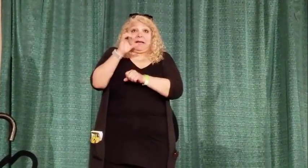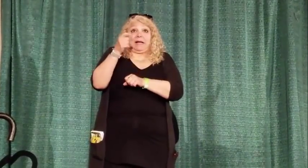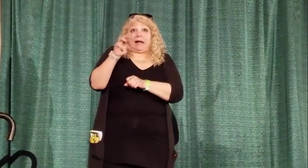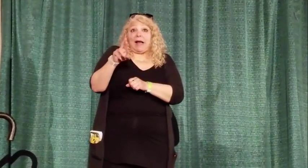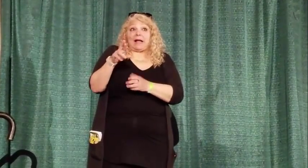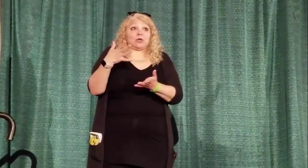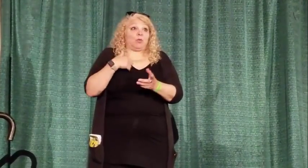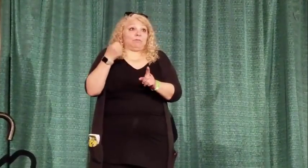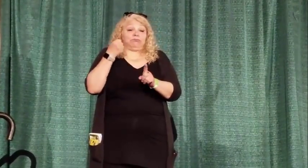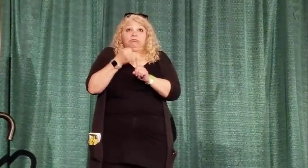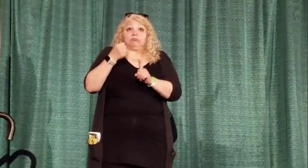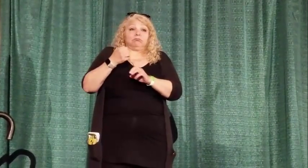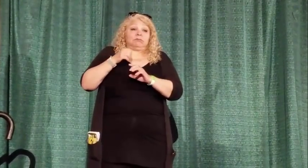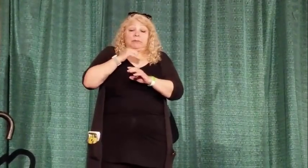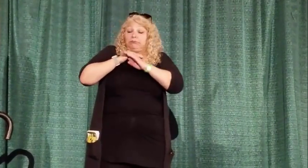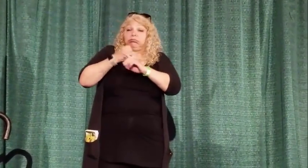could ratchet